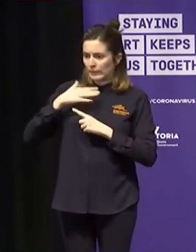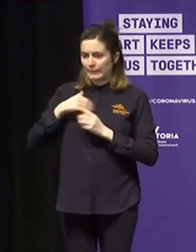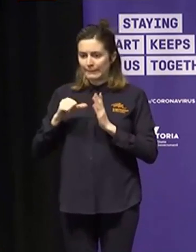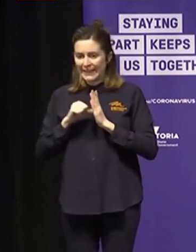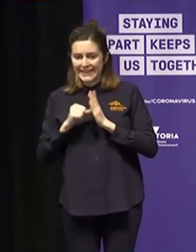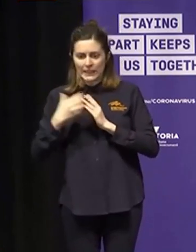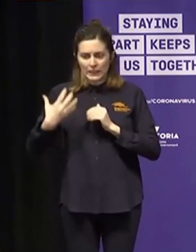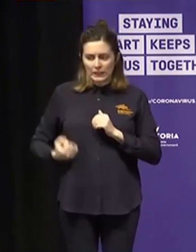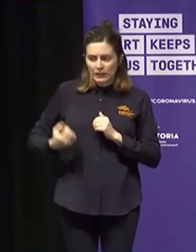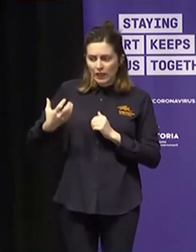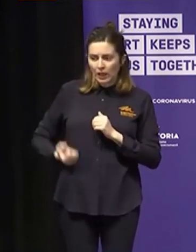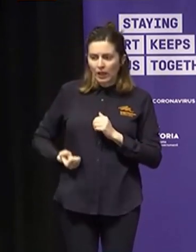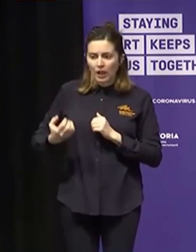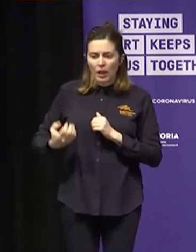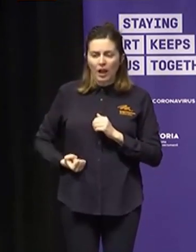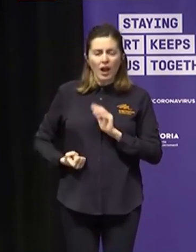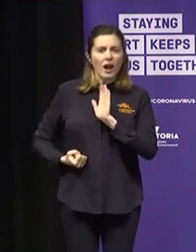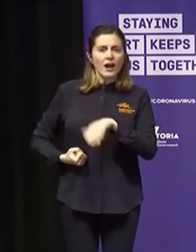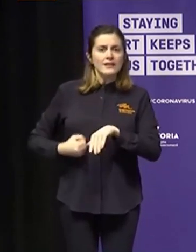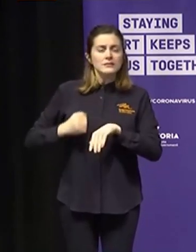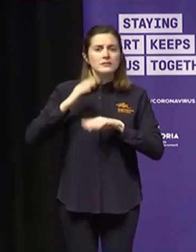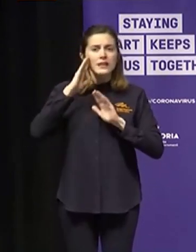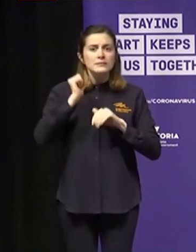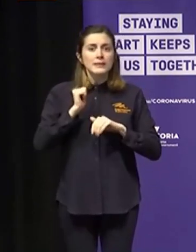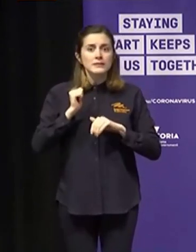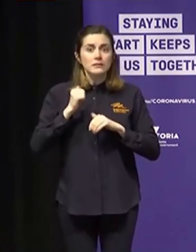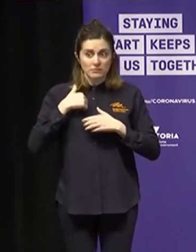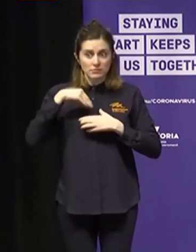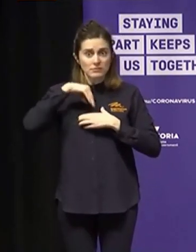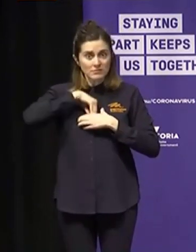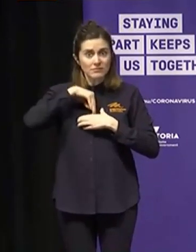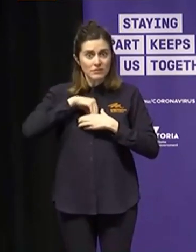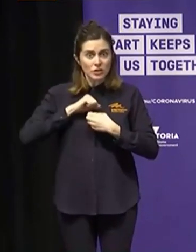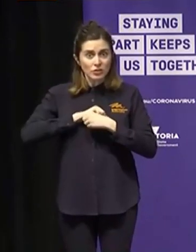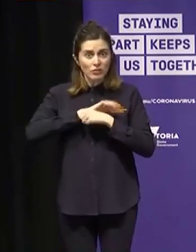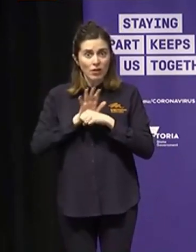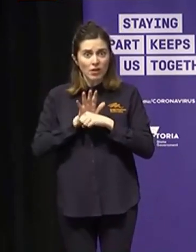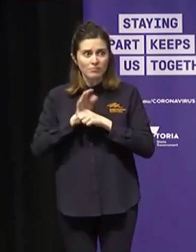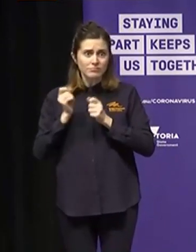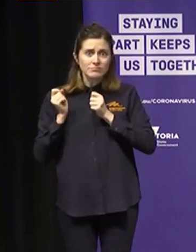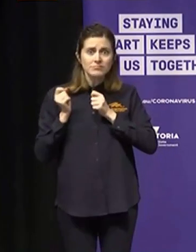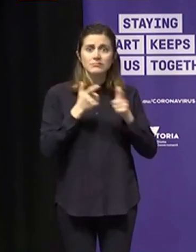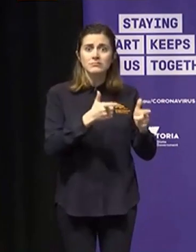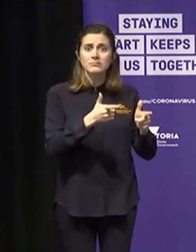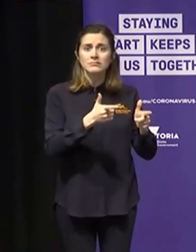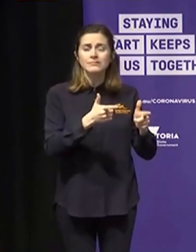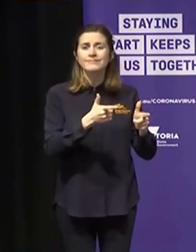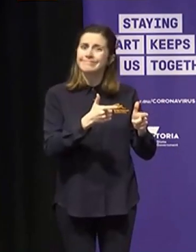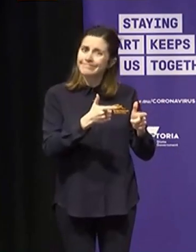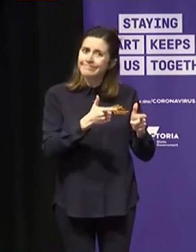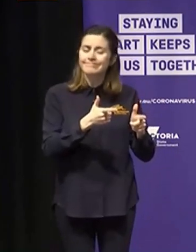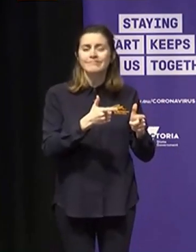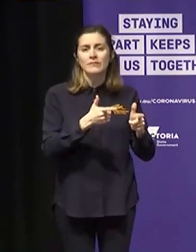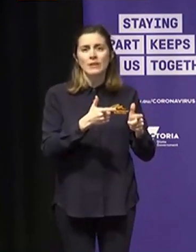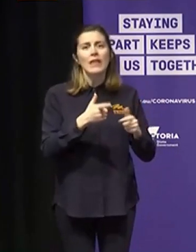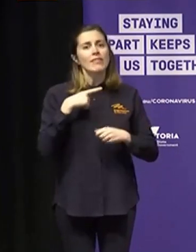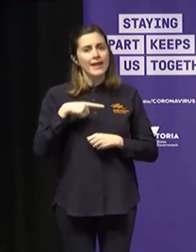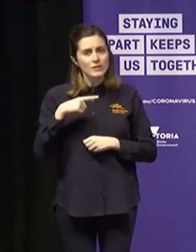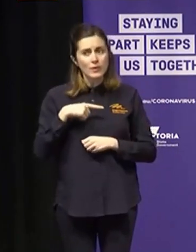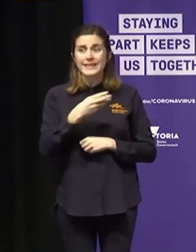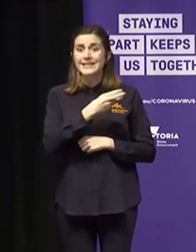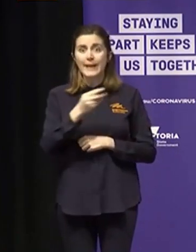survival, they've put that ahead of public health. Rather than blaming that person, what we've done is put that hardship payment in place so